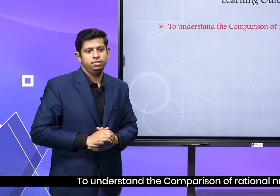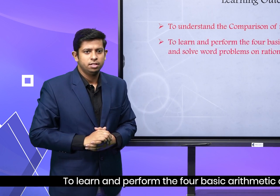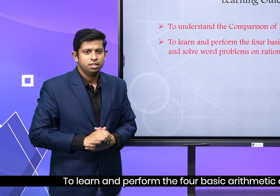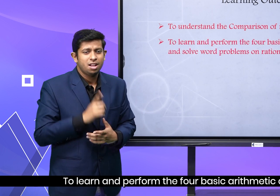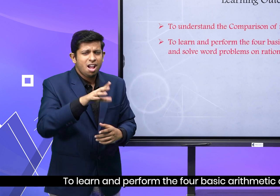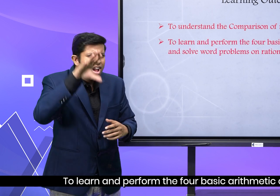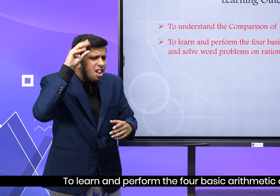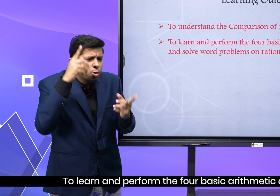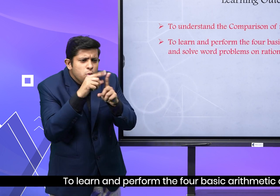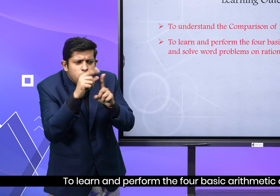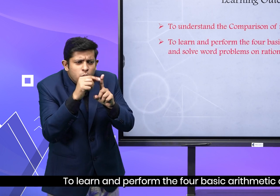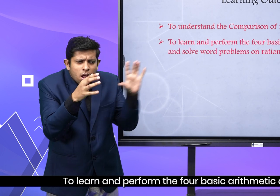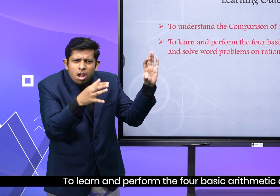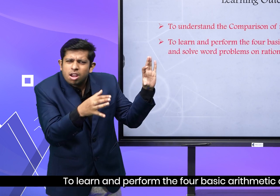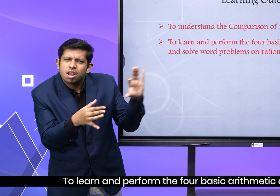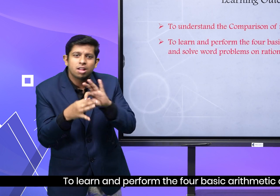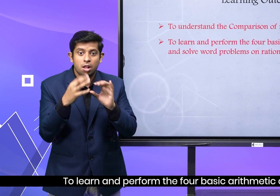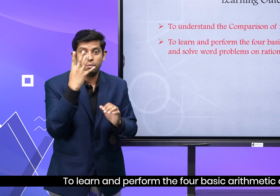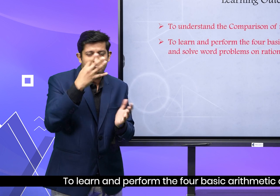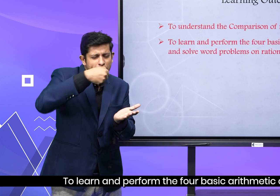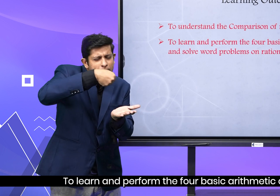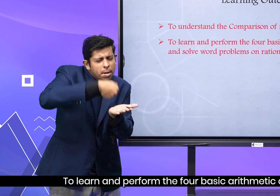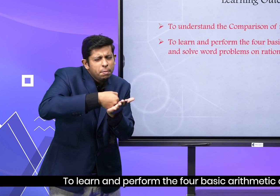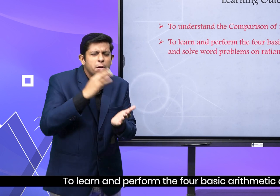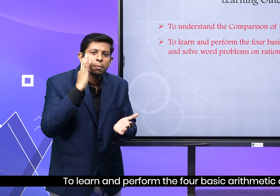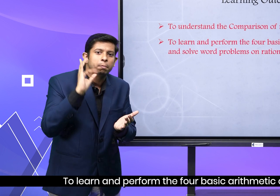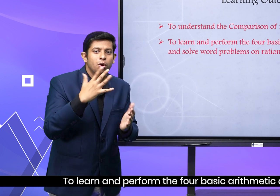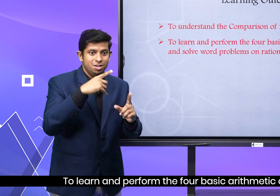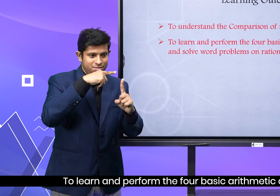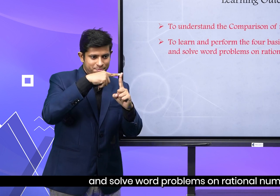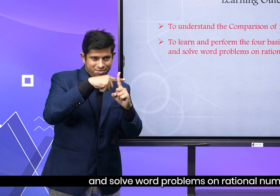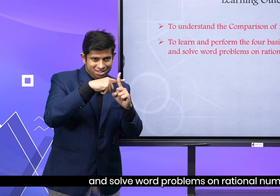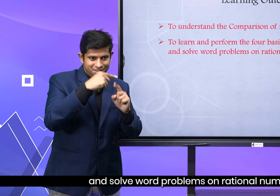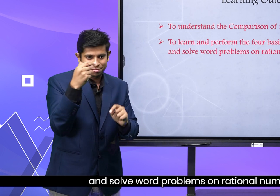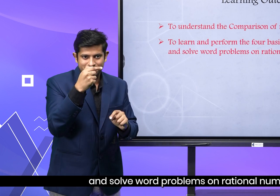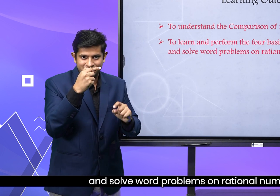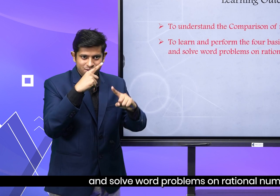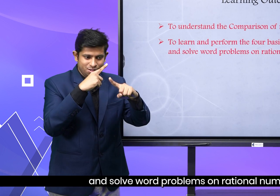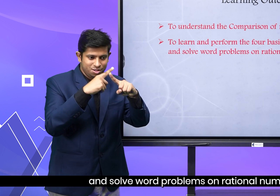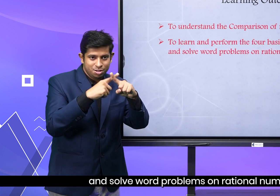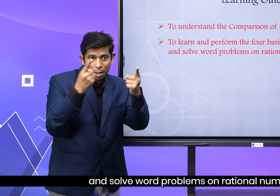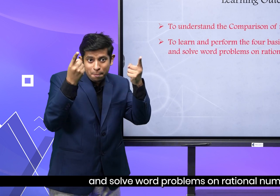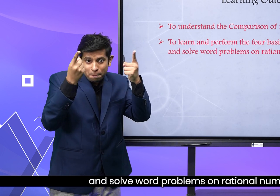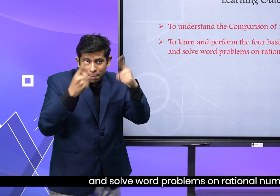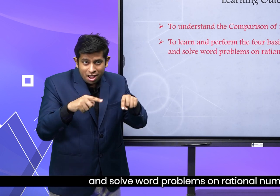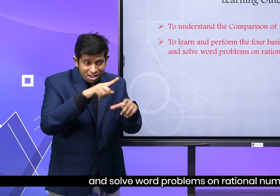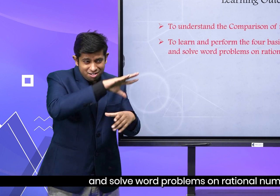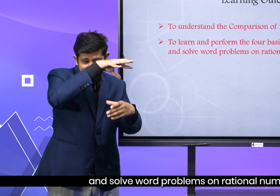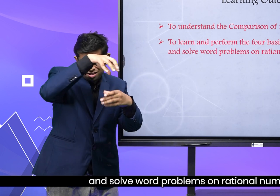To learn and perform the 4 basic arithmetic operations and solve word problems on rational numbers.